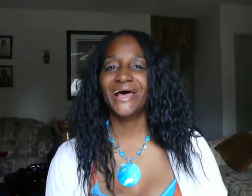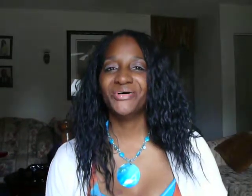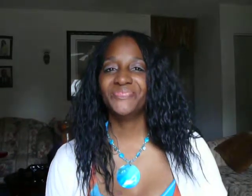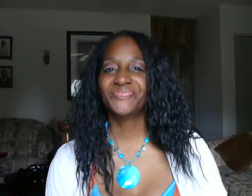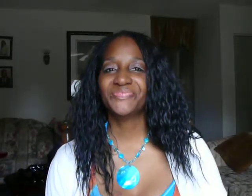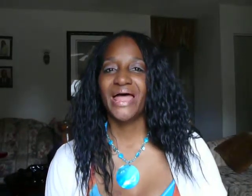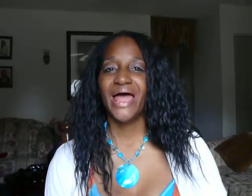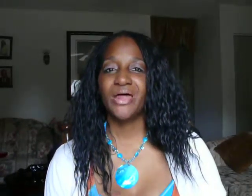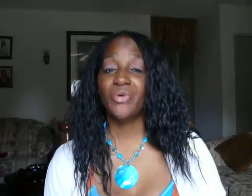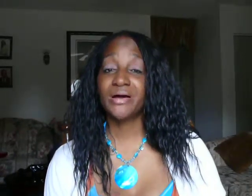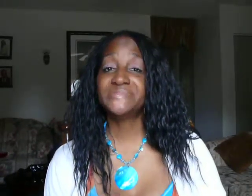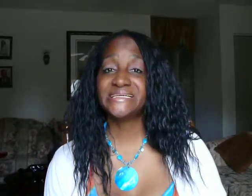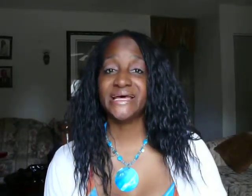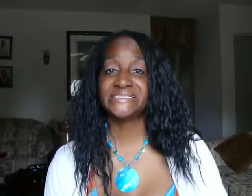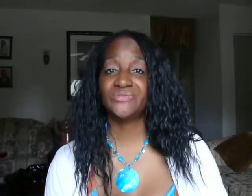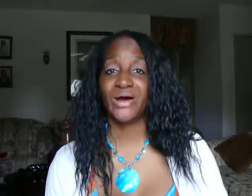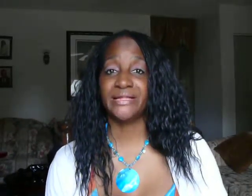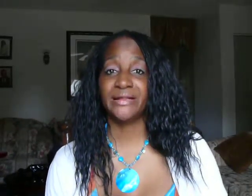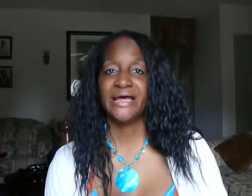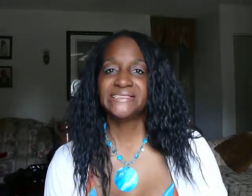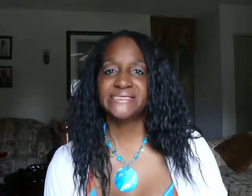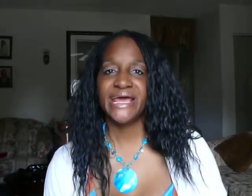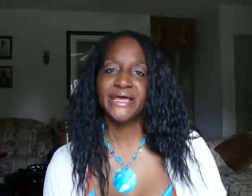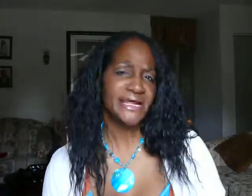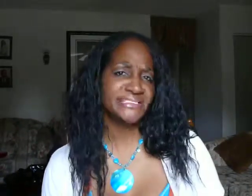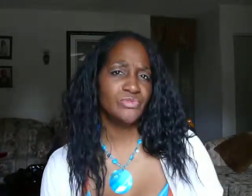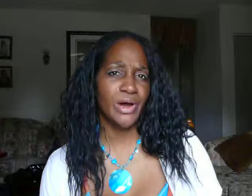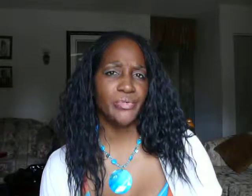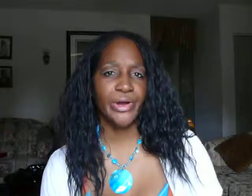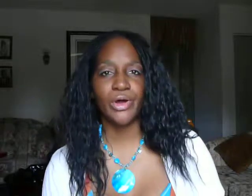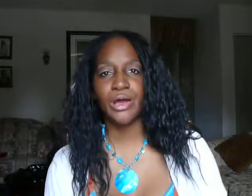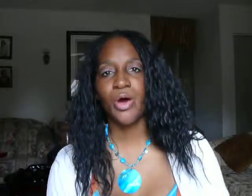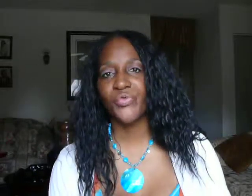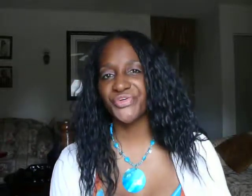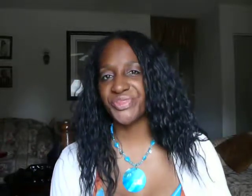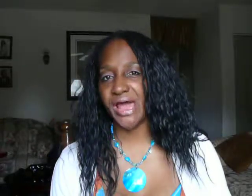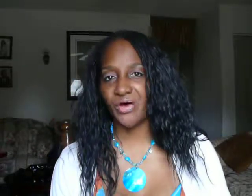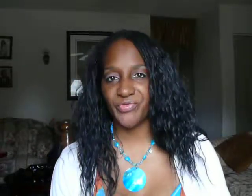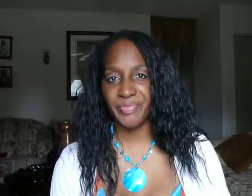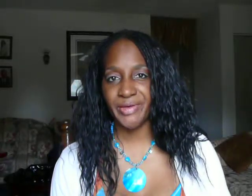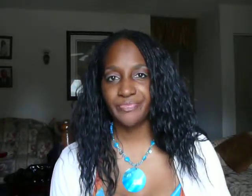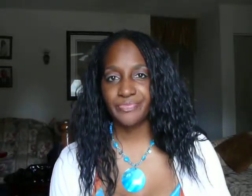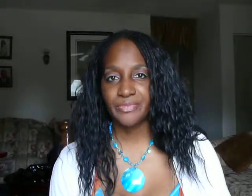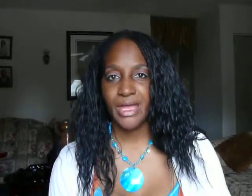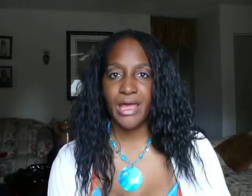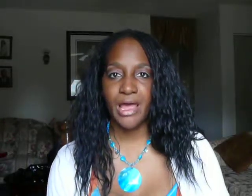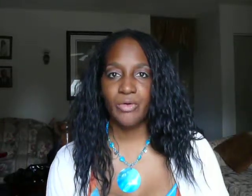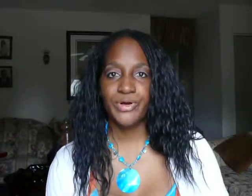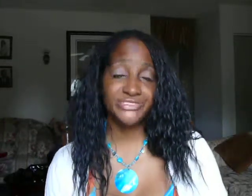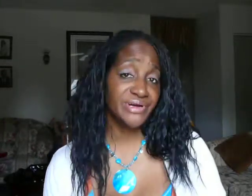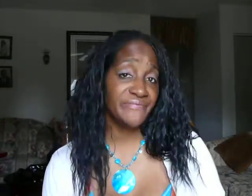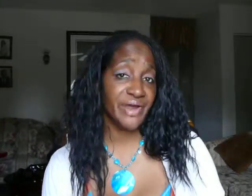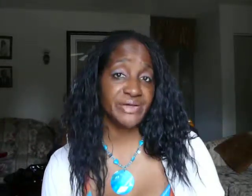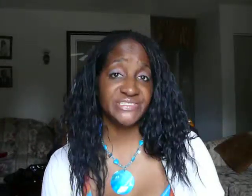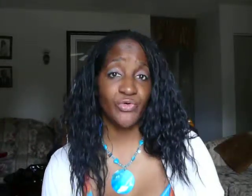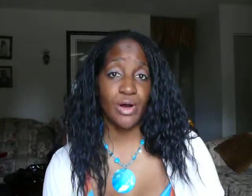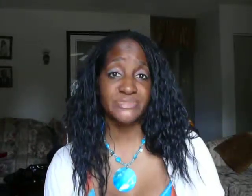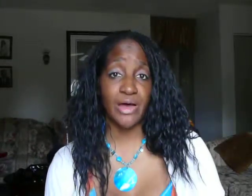Hello, and welcome to Lesson 1. Today in Lesson 1, we're going to go over the alphabet, and we'll do it in various forms. I will